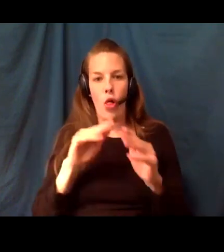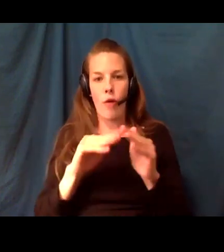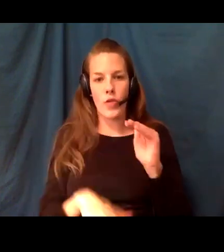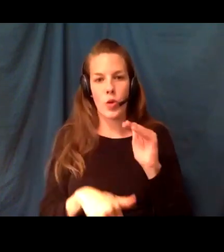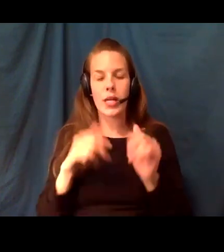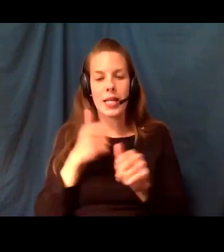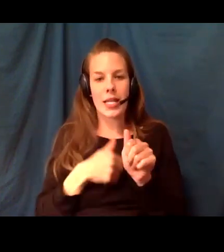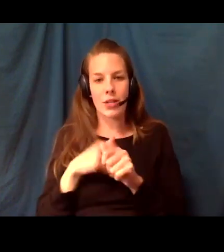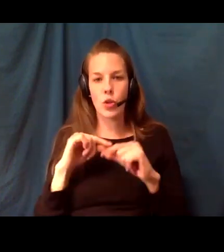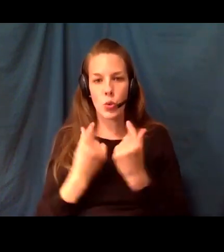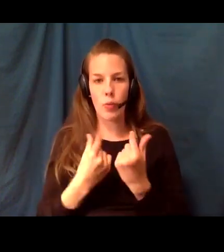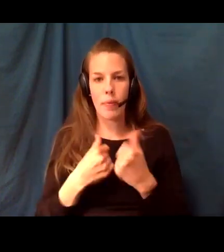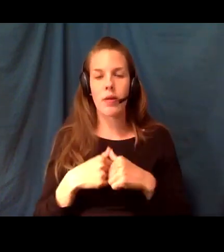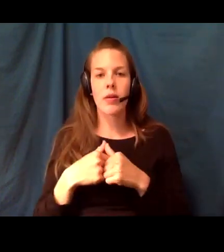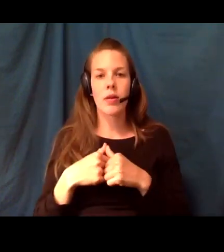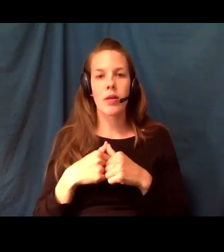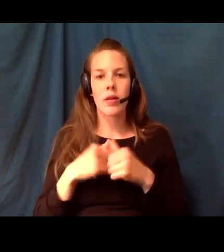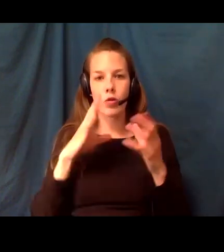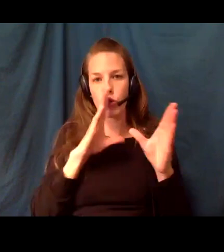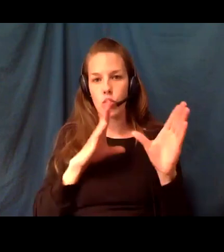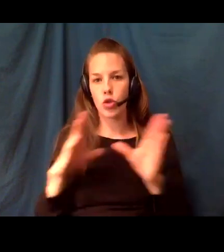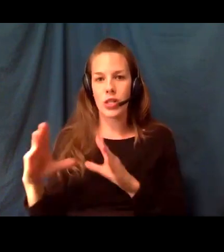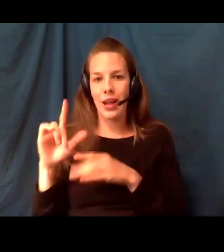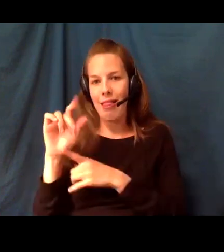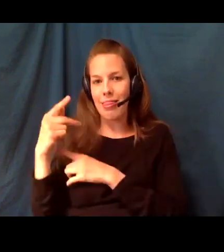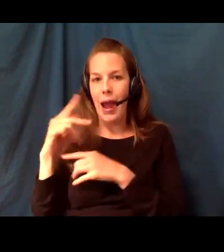group, and strategic lap swimming times